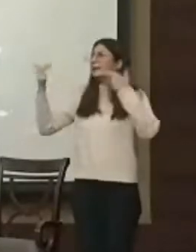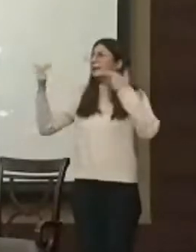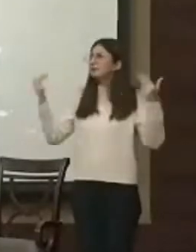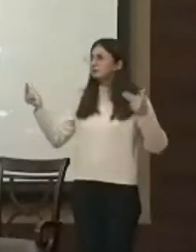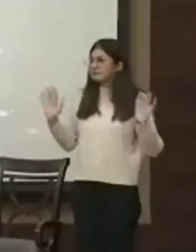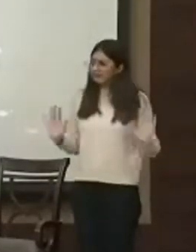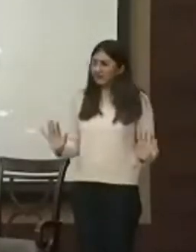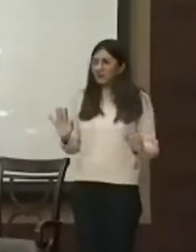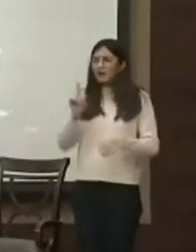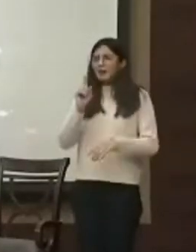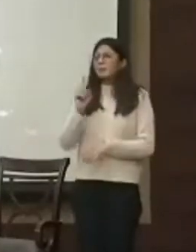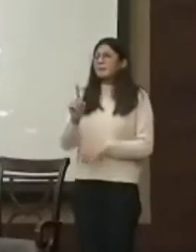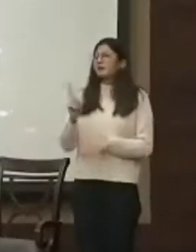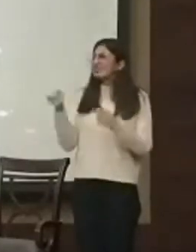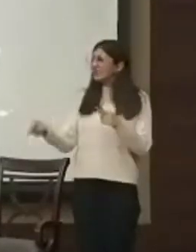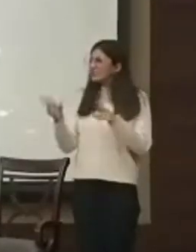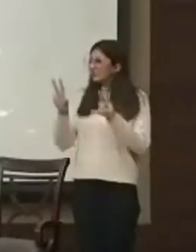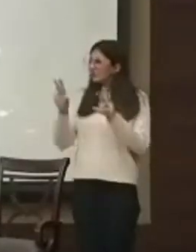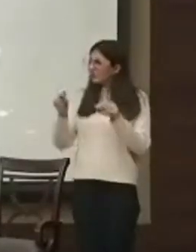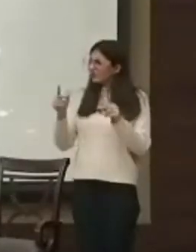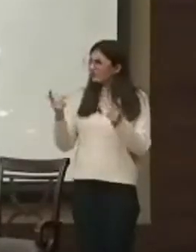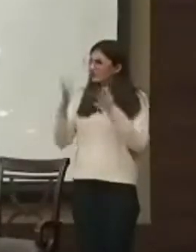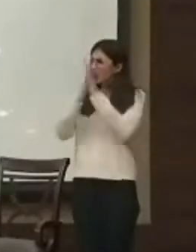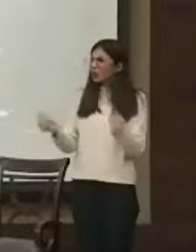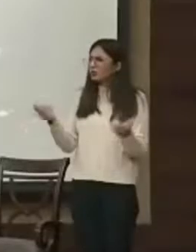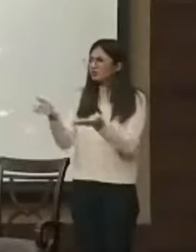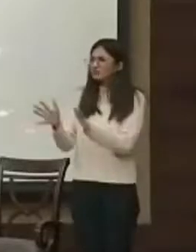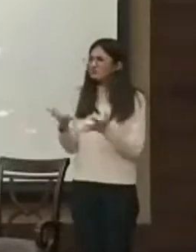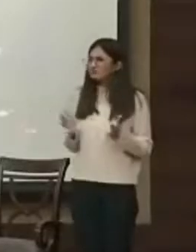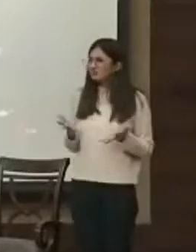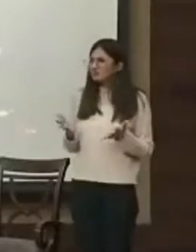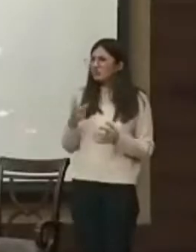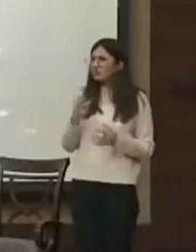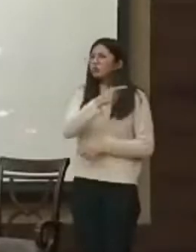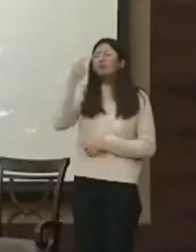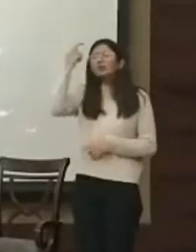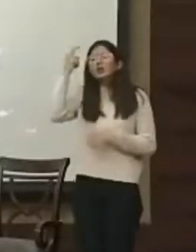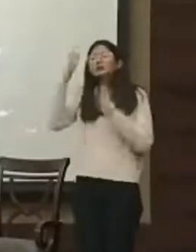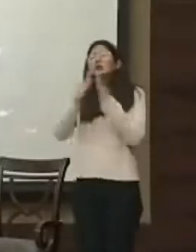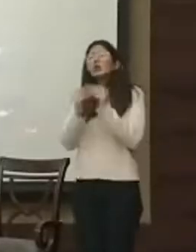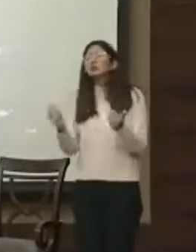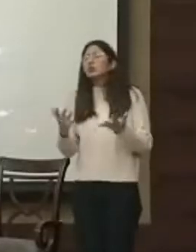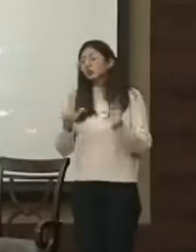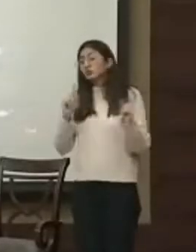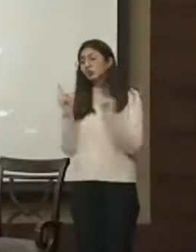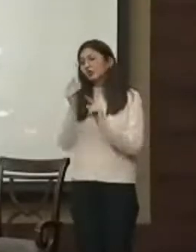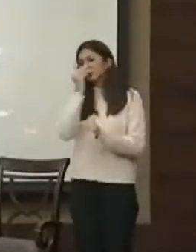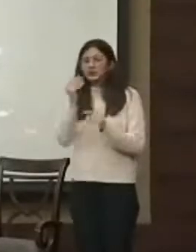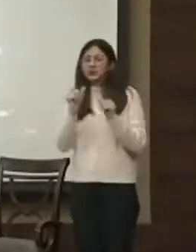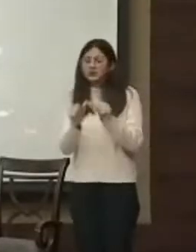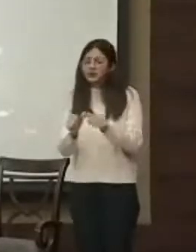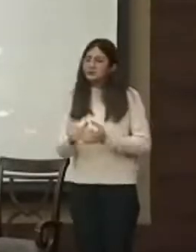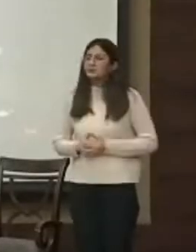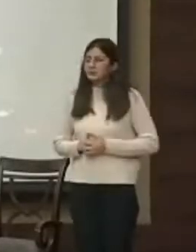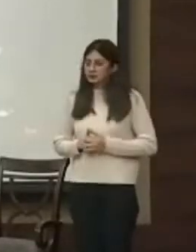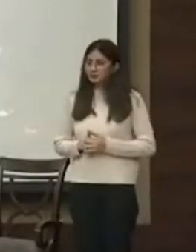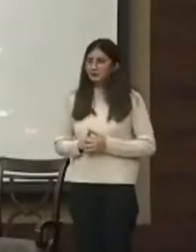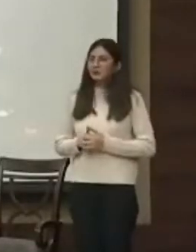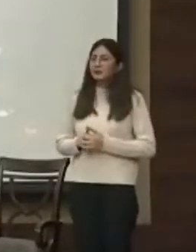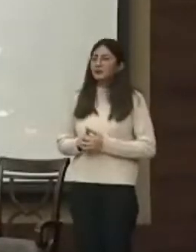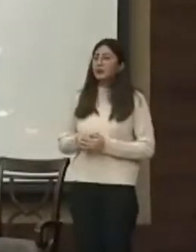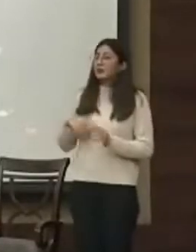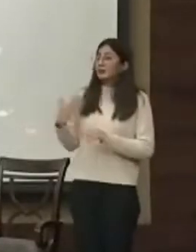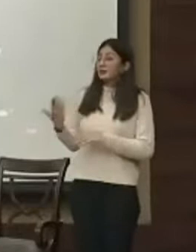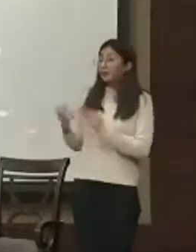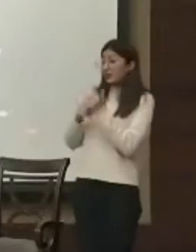it. But that's not a solution. So what Right. do you think is need to be done? I think very short answer for this, please. It's